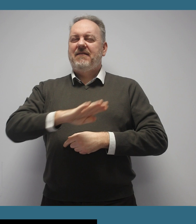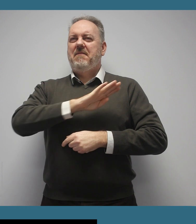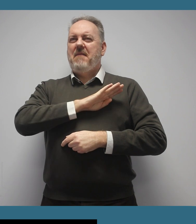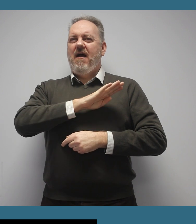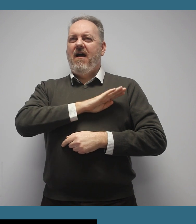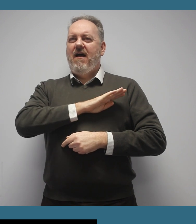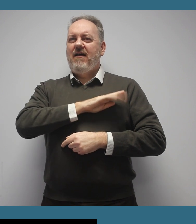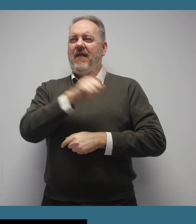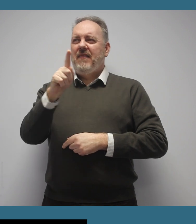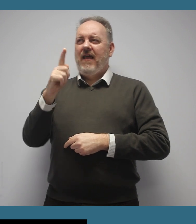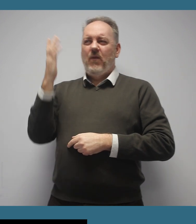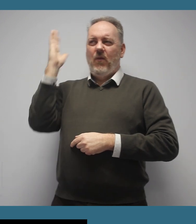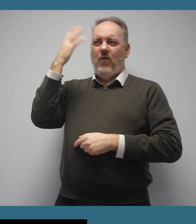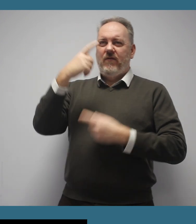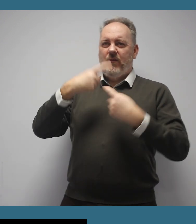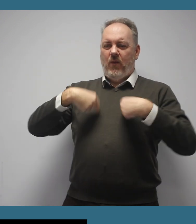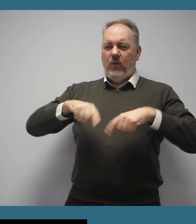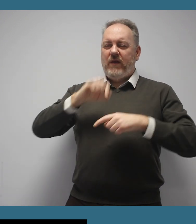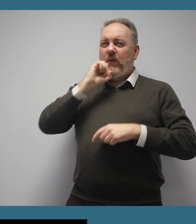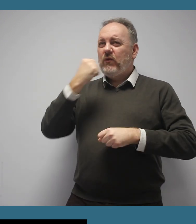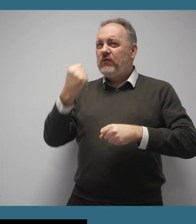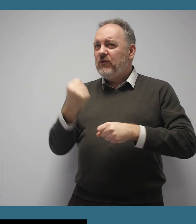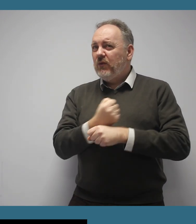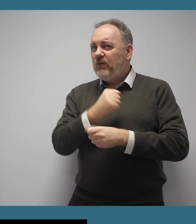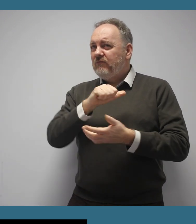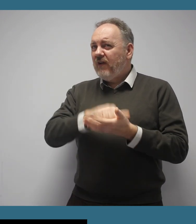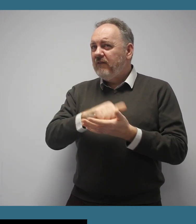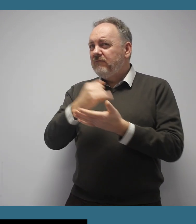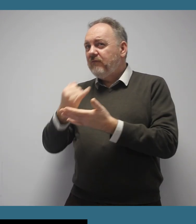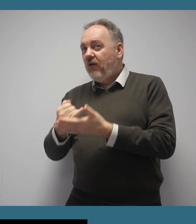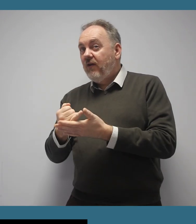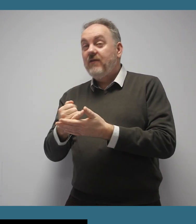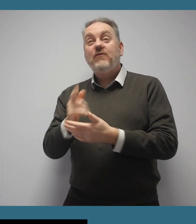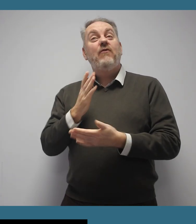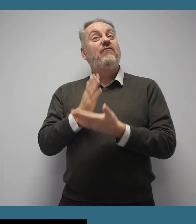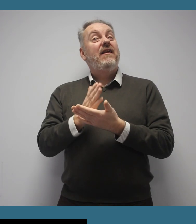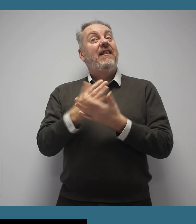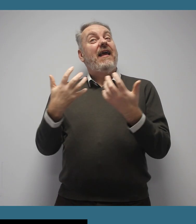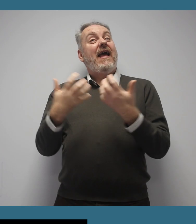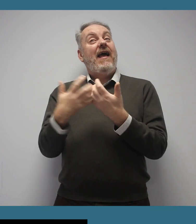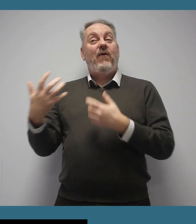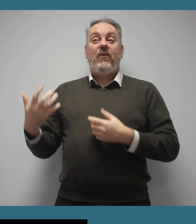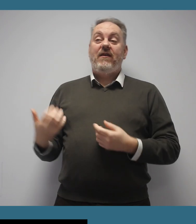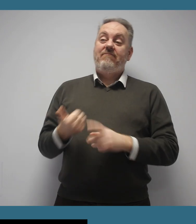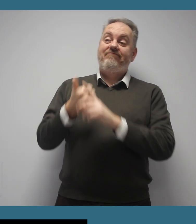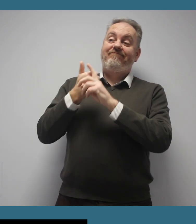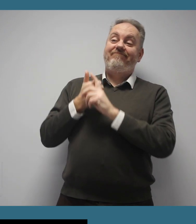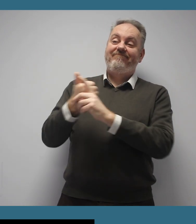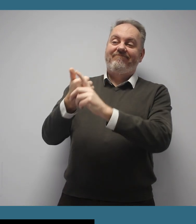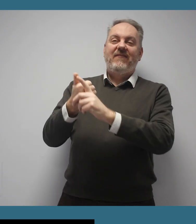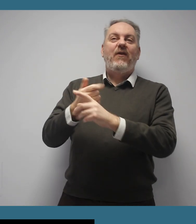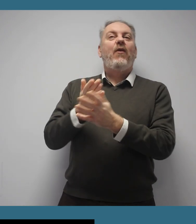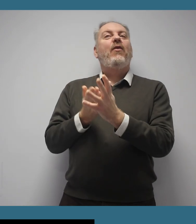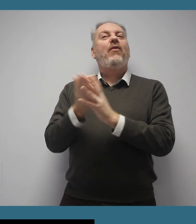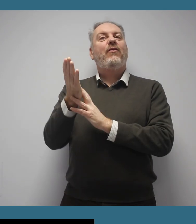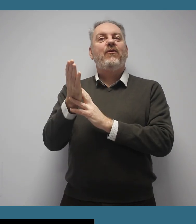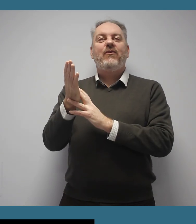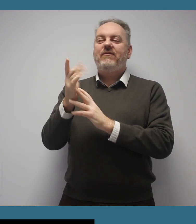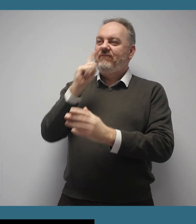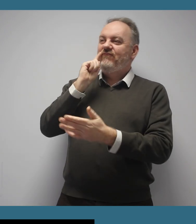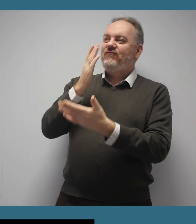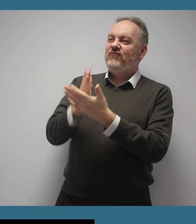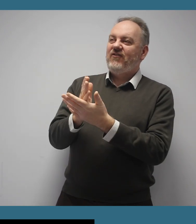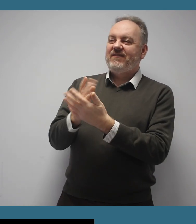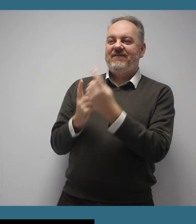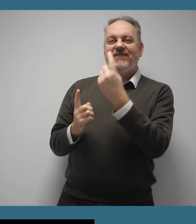So that would be one thing, and I think the way that we got over that was just by gaining trust. So the consultants at Igloo came